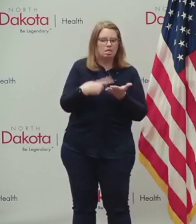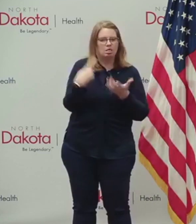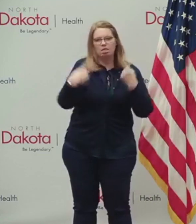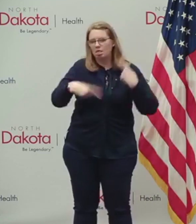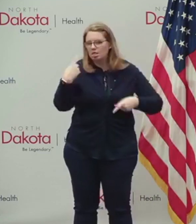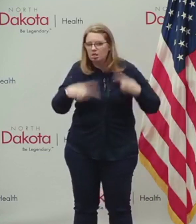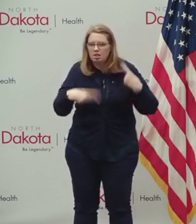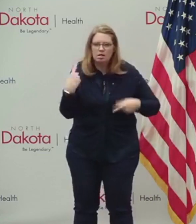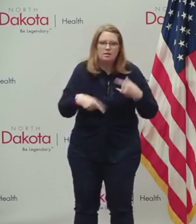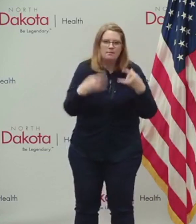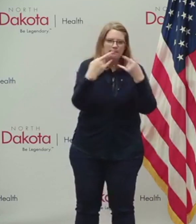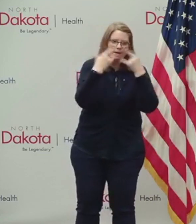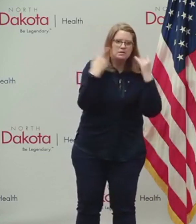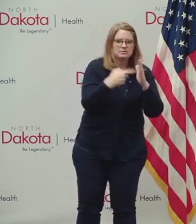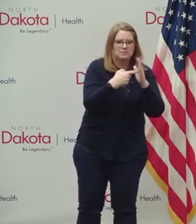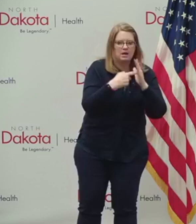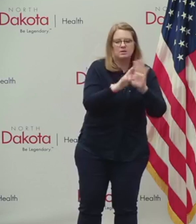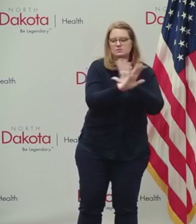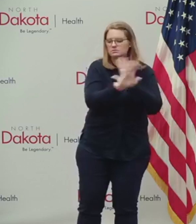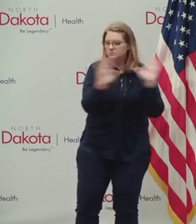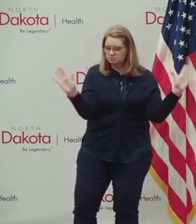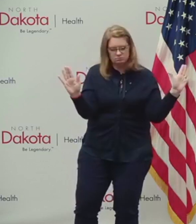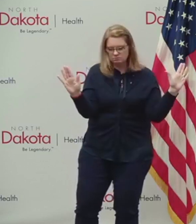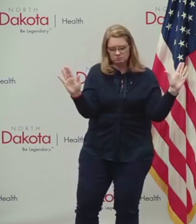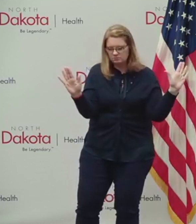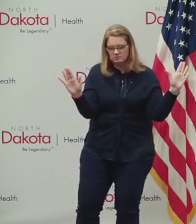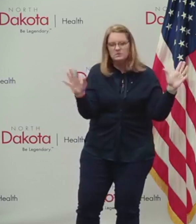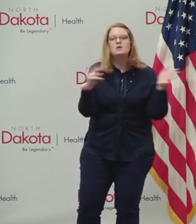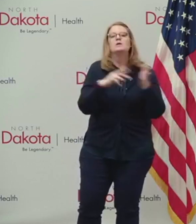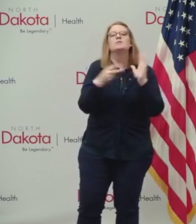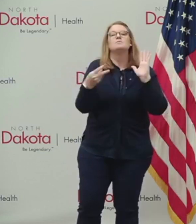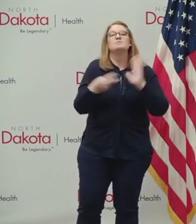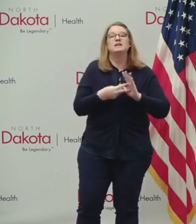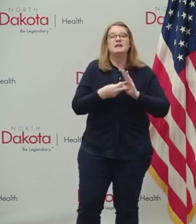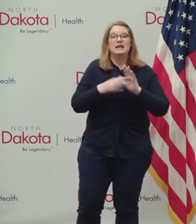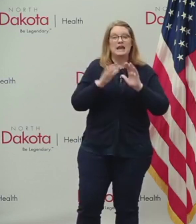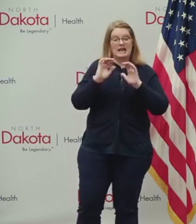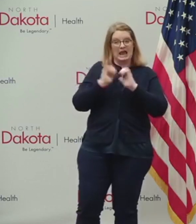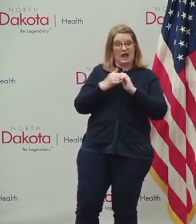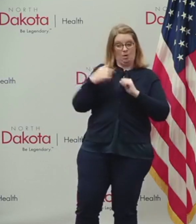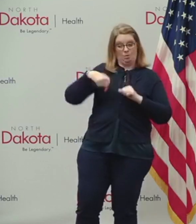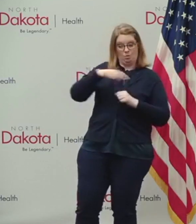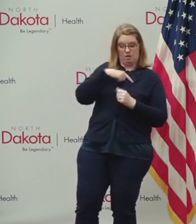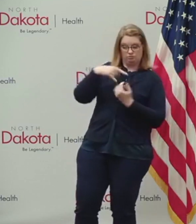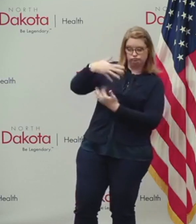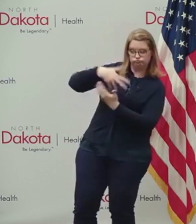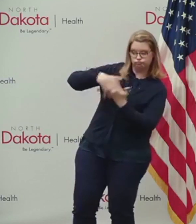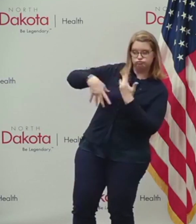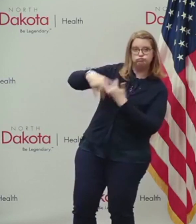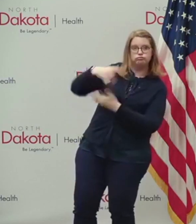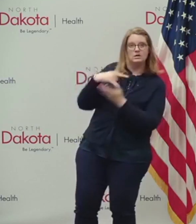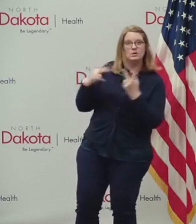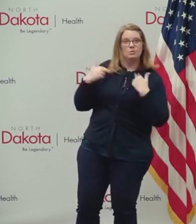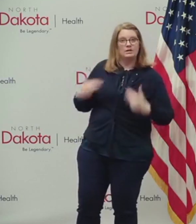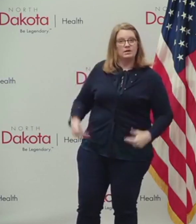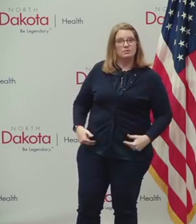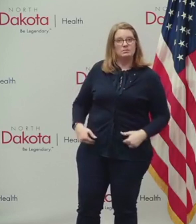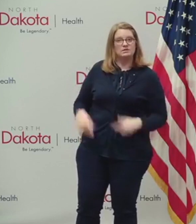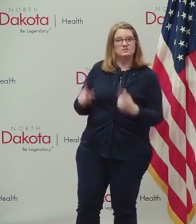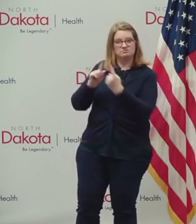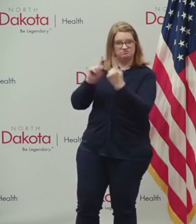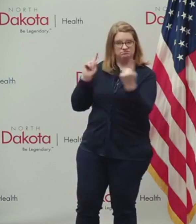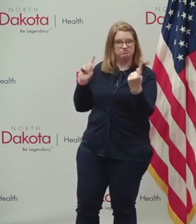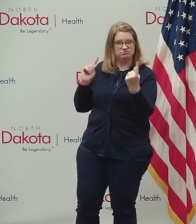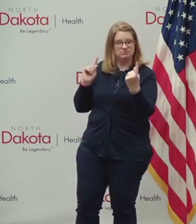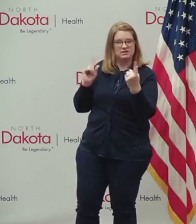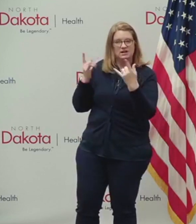mandates, and all agree that our interaction with other humans and how we do that has the potential to increase transmission